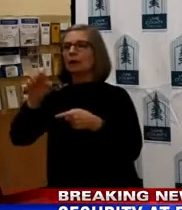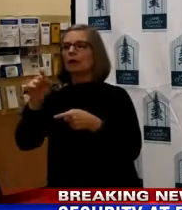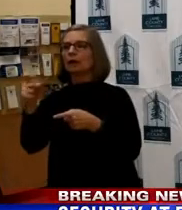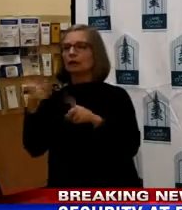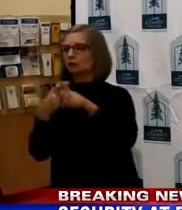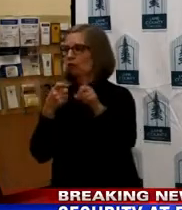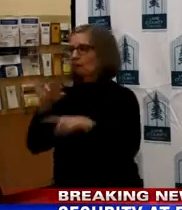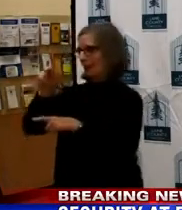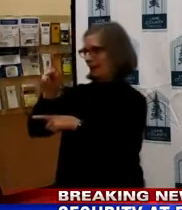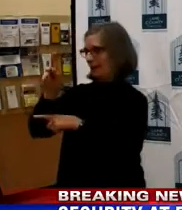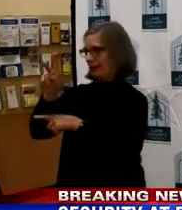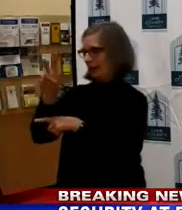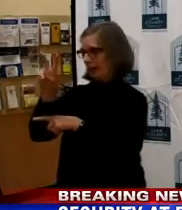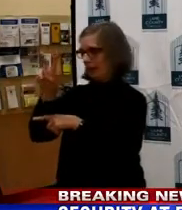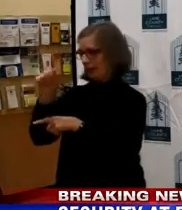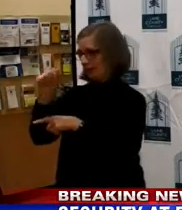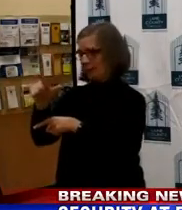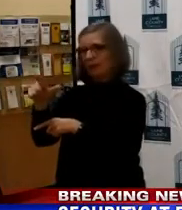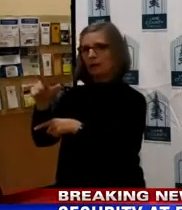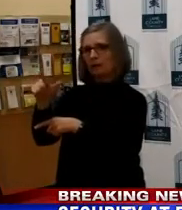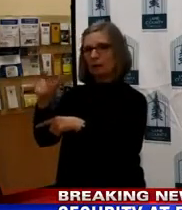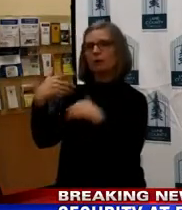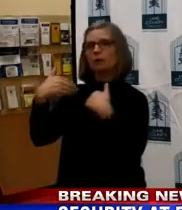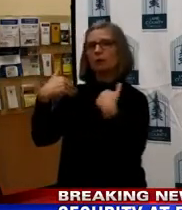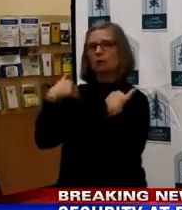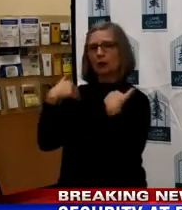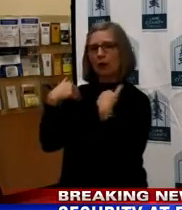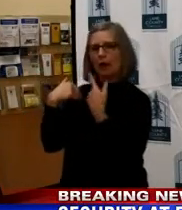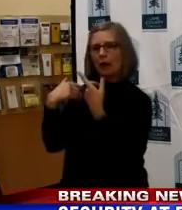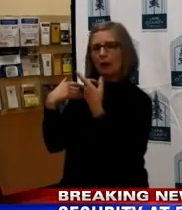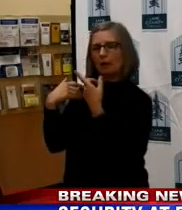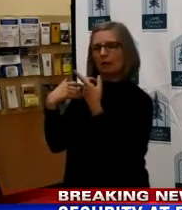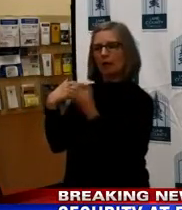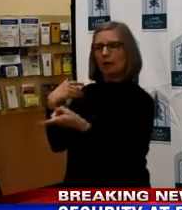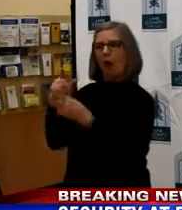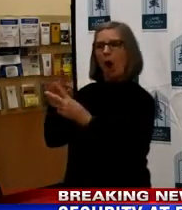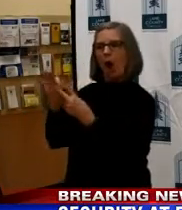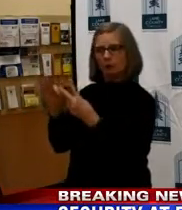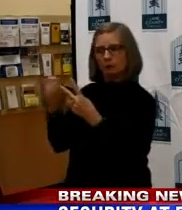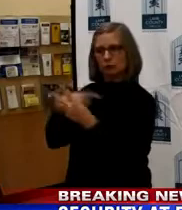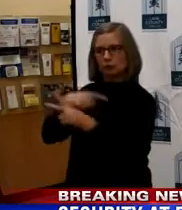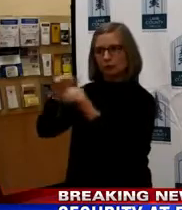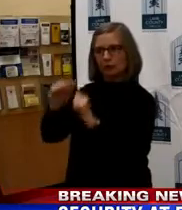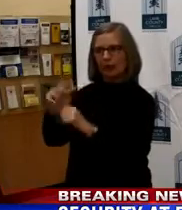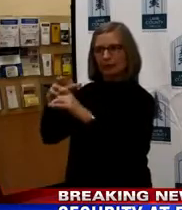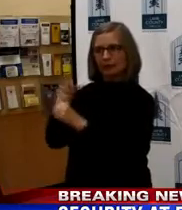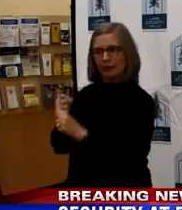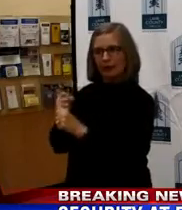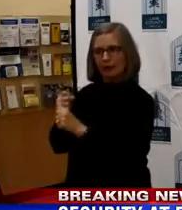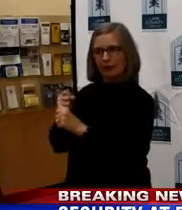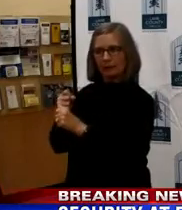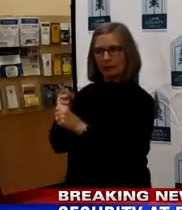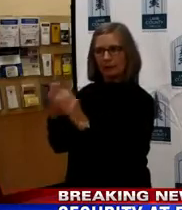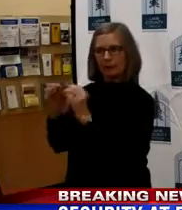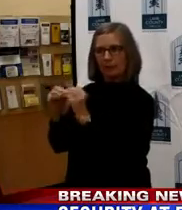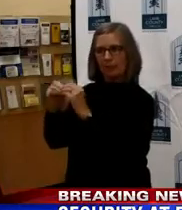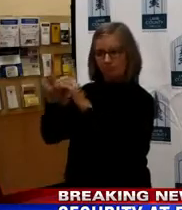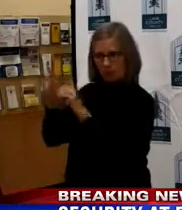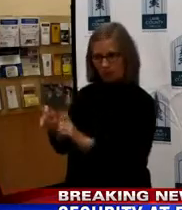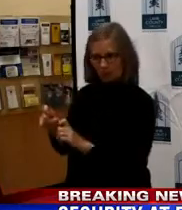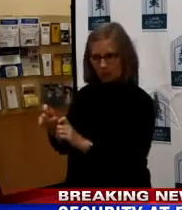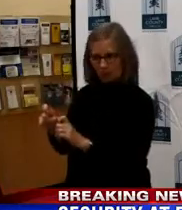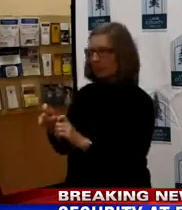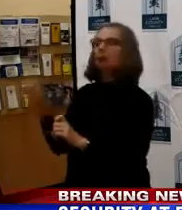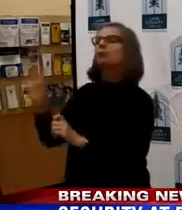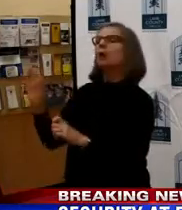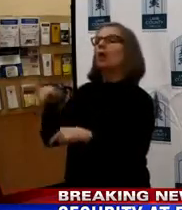more tests, and what would need to happen in order to obtain an adequate number of them? Alex from KVAL, are there